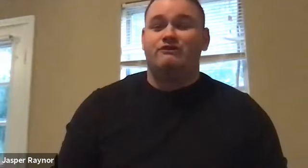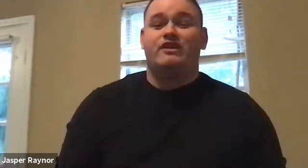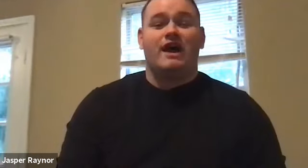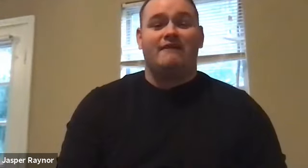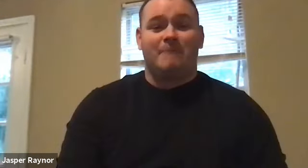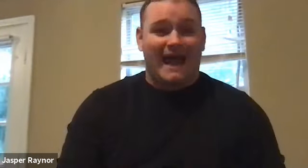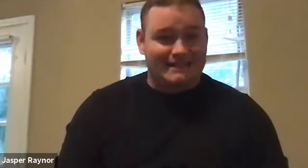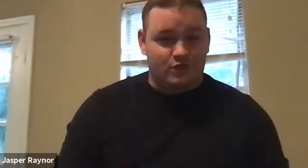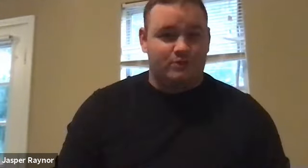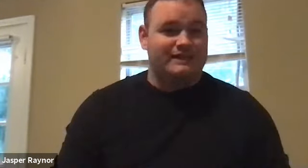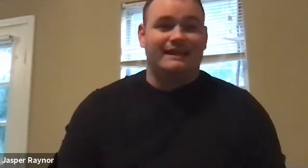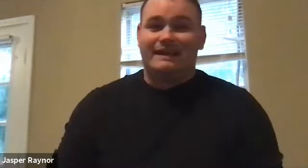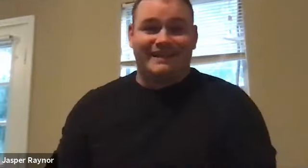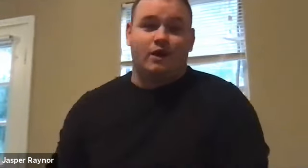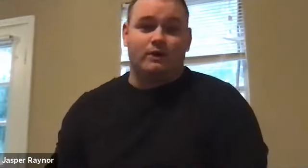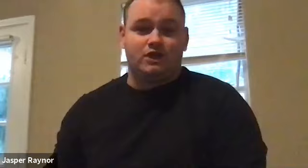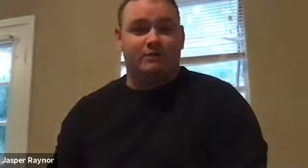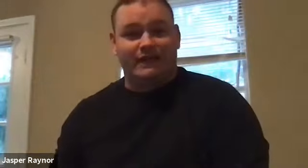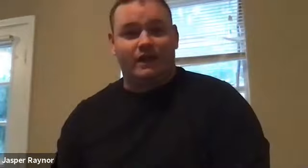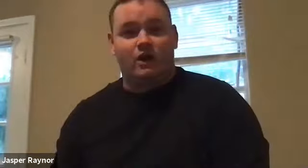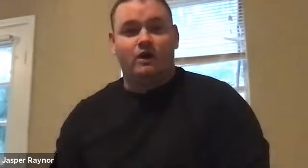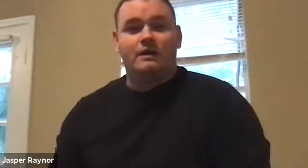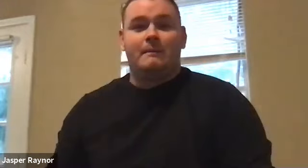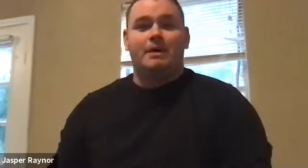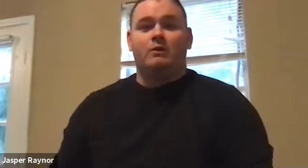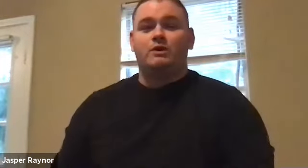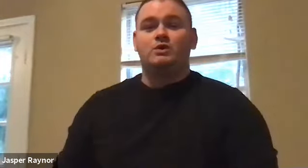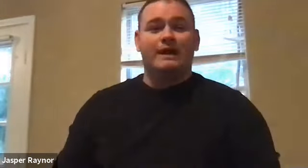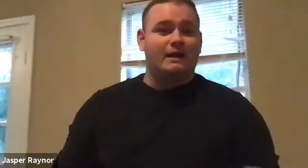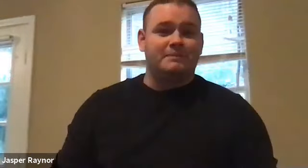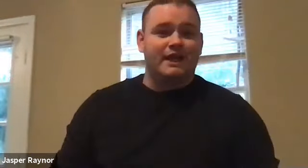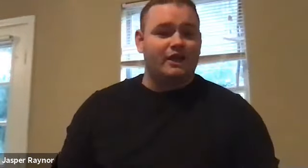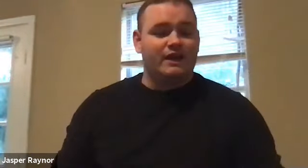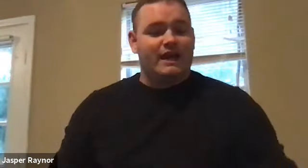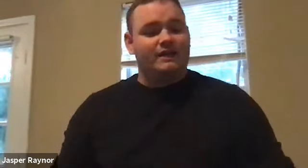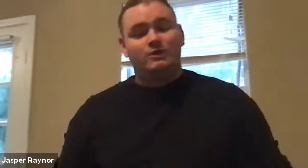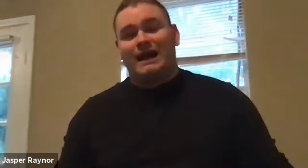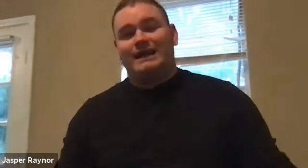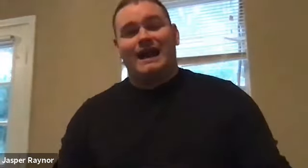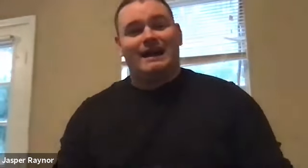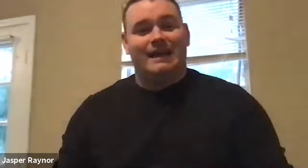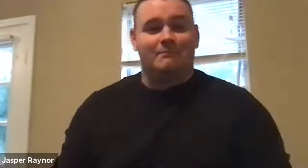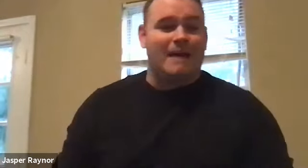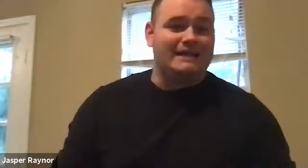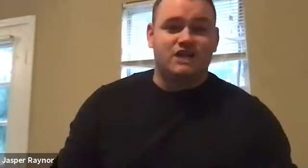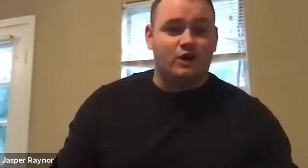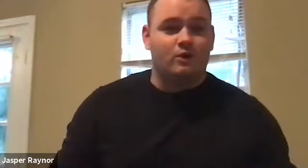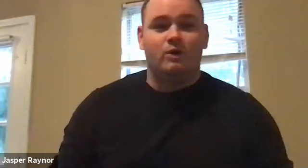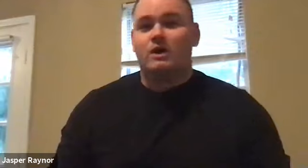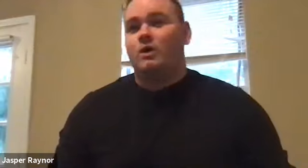rather have bad interpreting than no interpreting at all. But when you get up there and you got a guy like Matt Tuttle